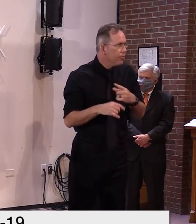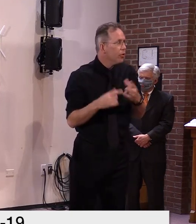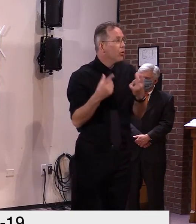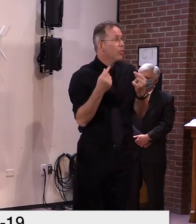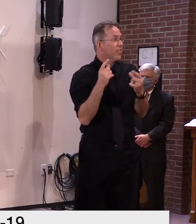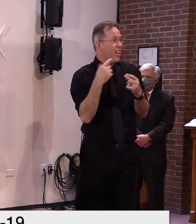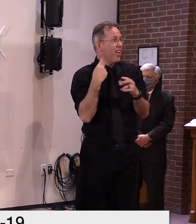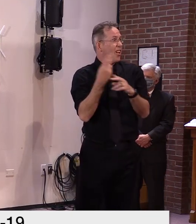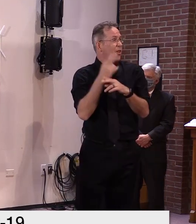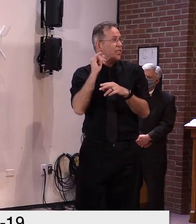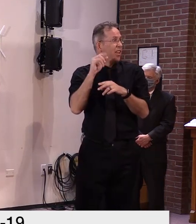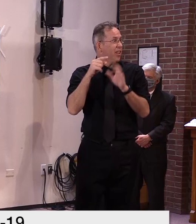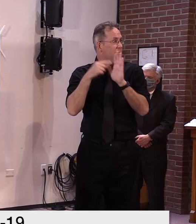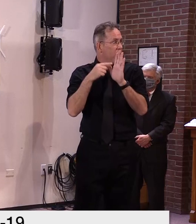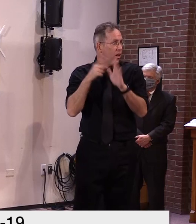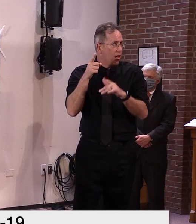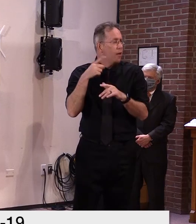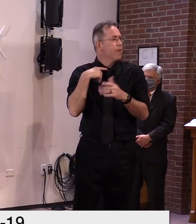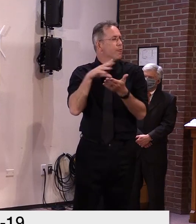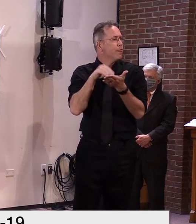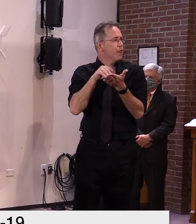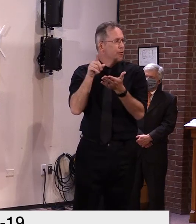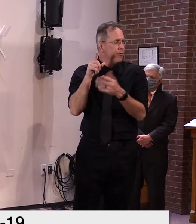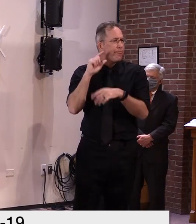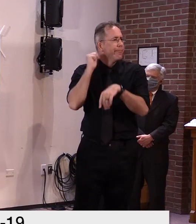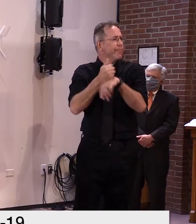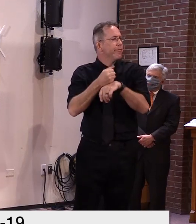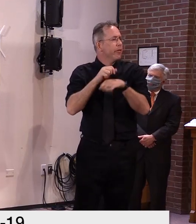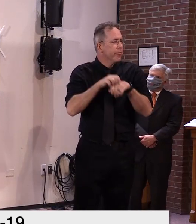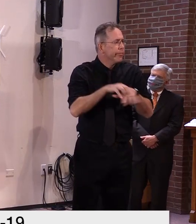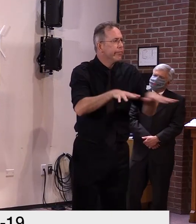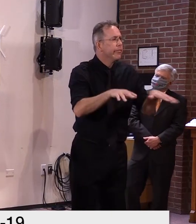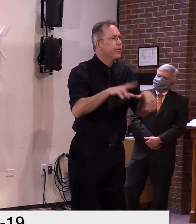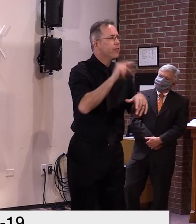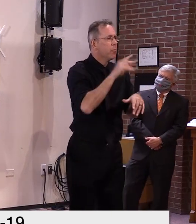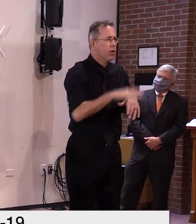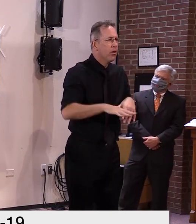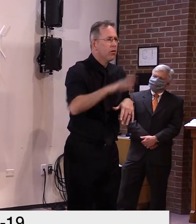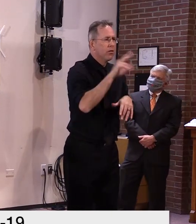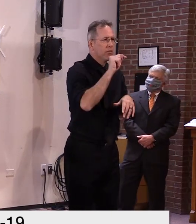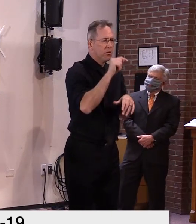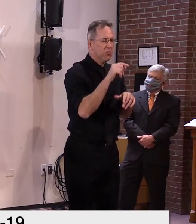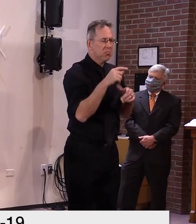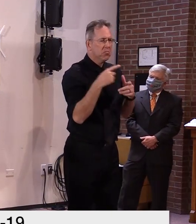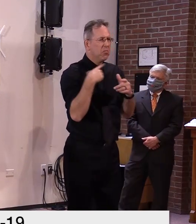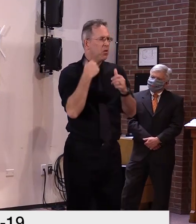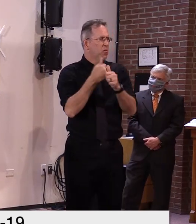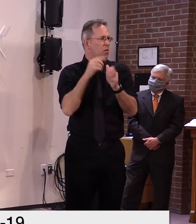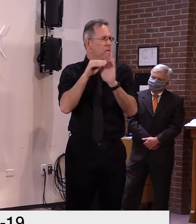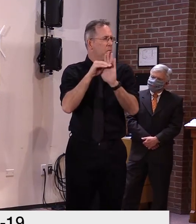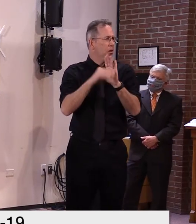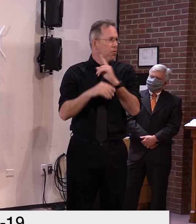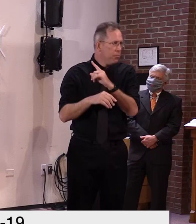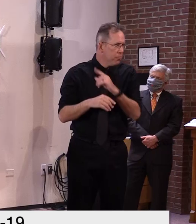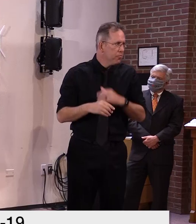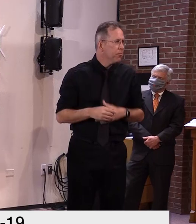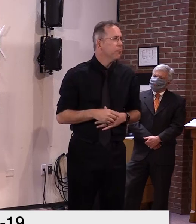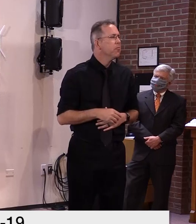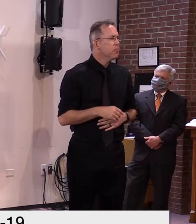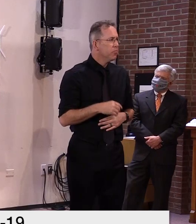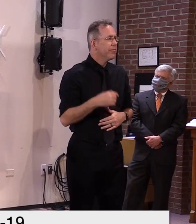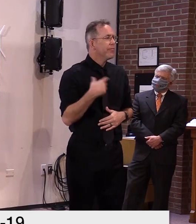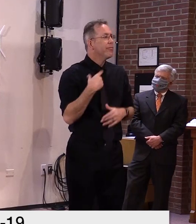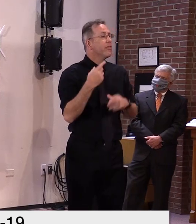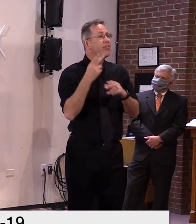we replicated across the state. So we feel it's been important to have that